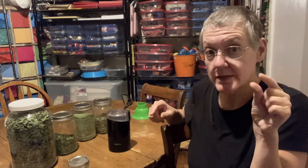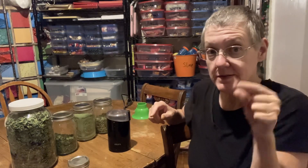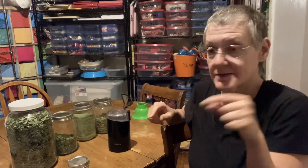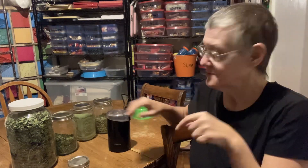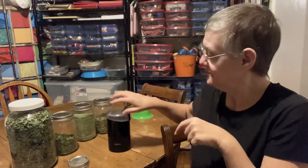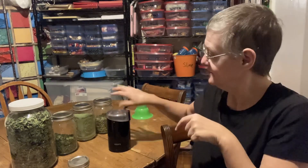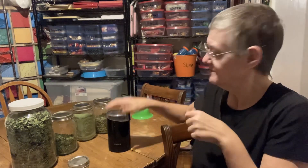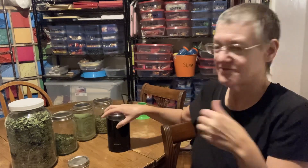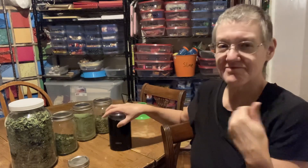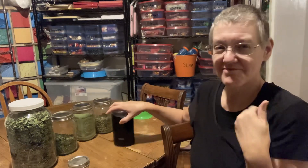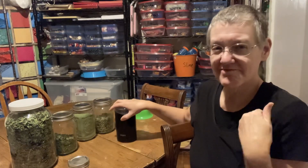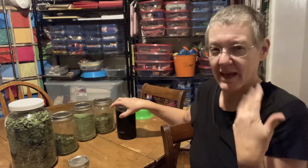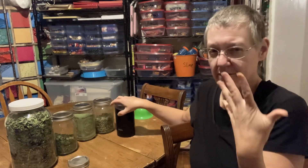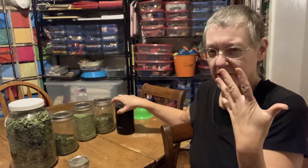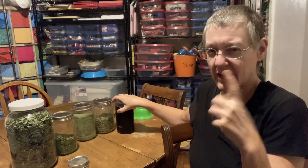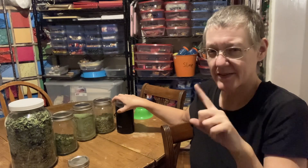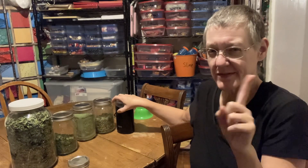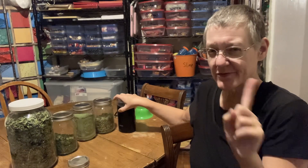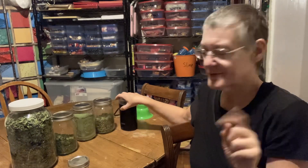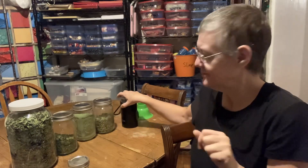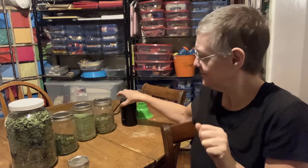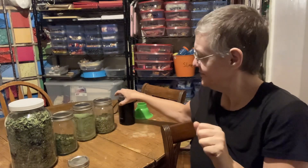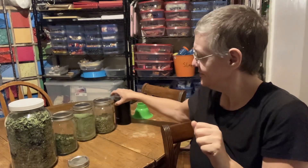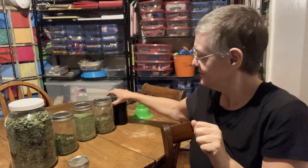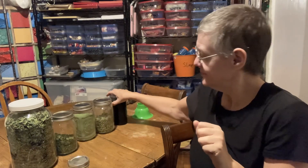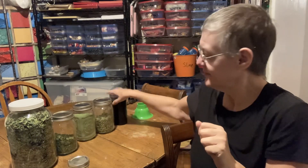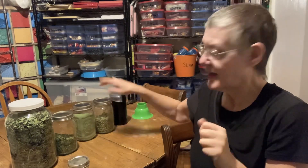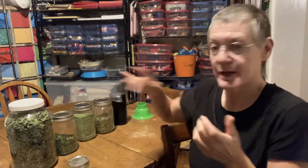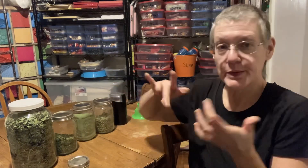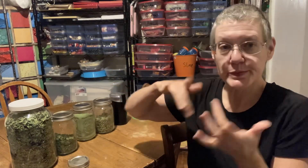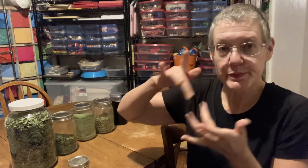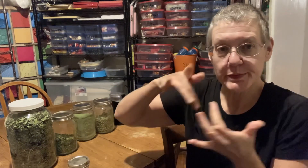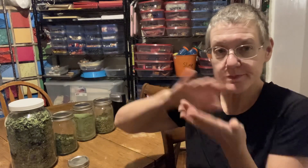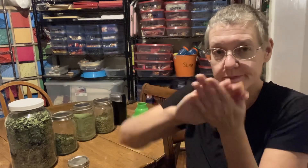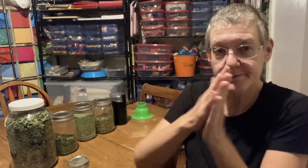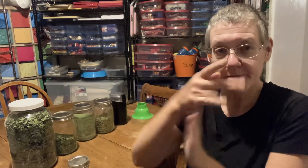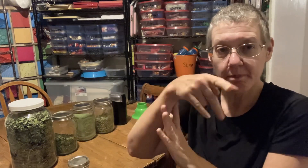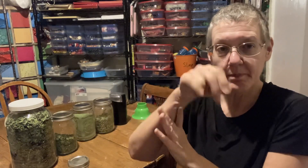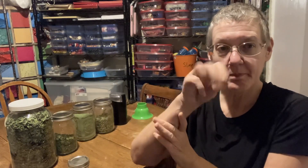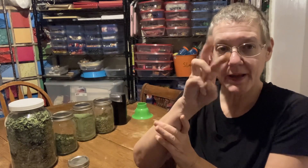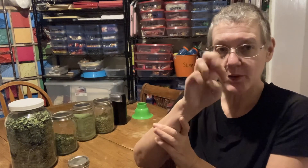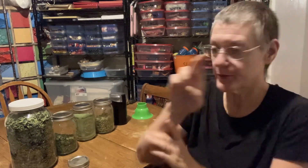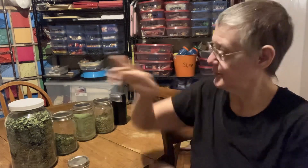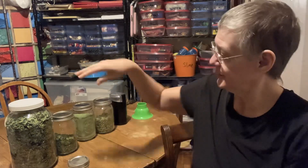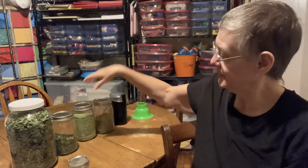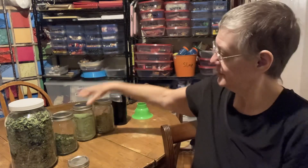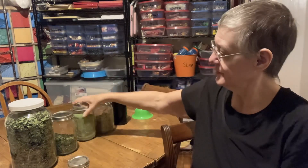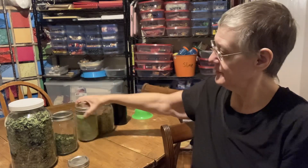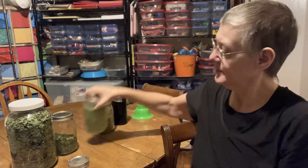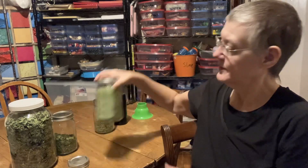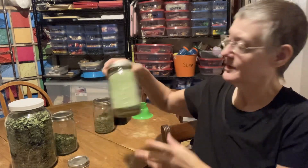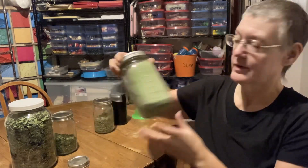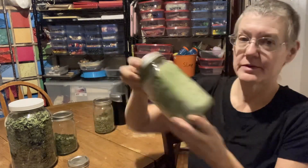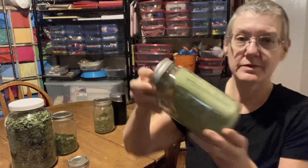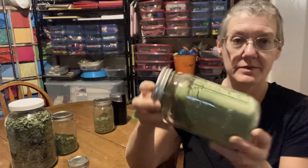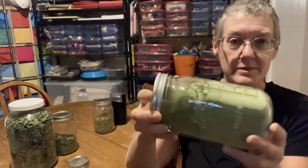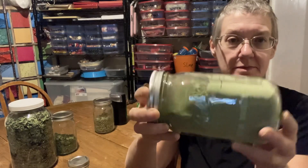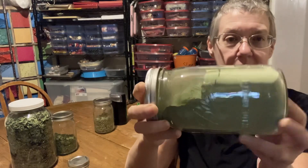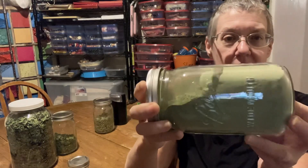greens. I have 5 coffee grinders for different things. And I'm going to grind it into